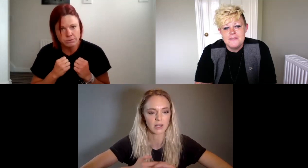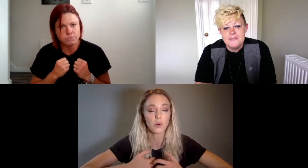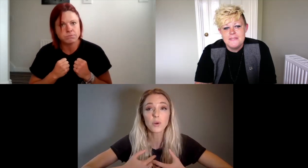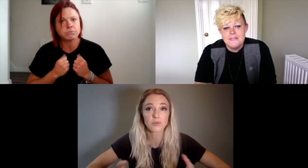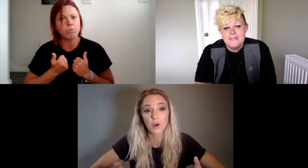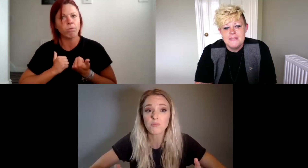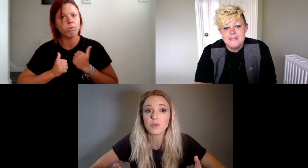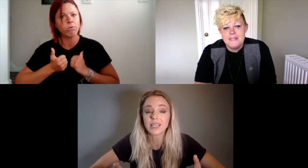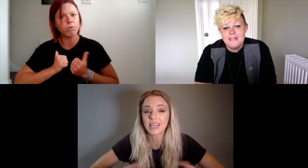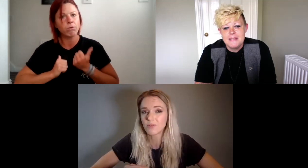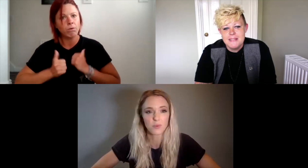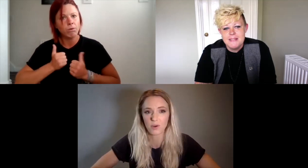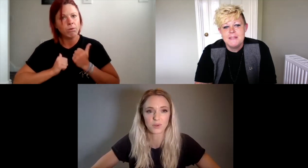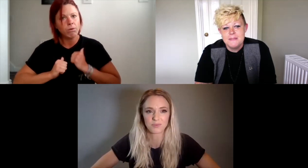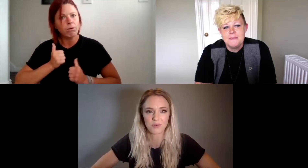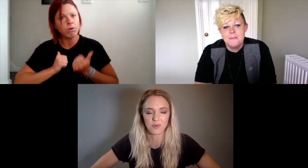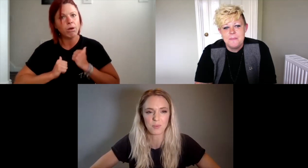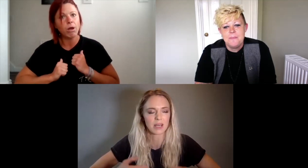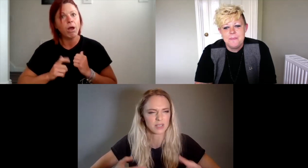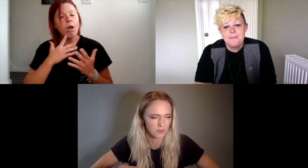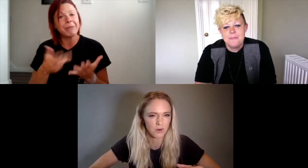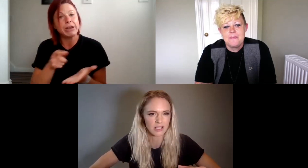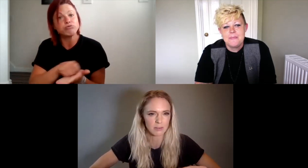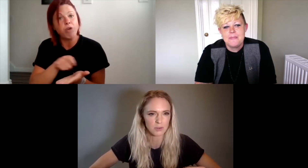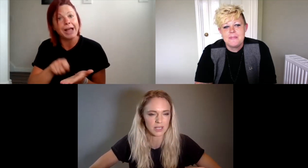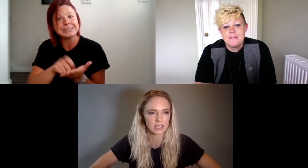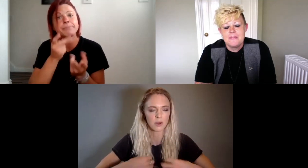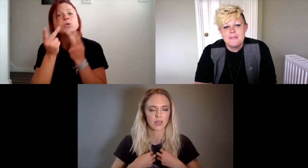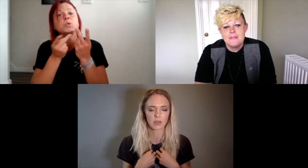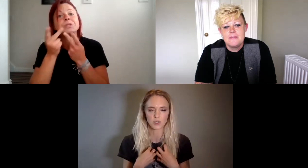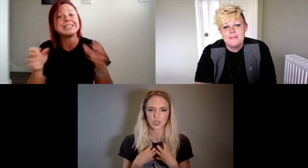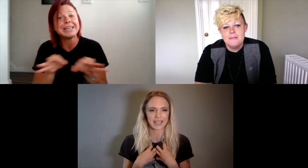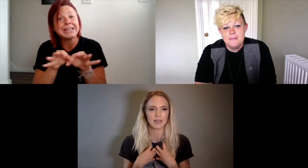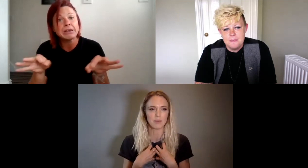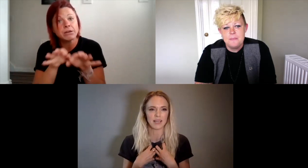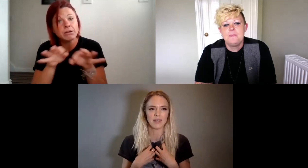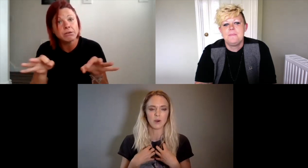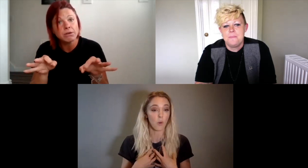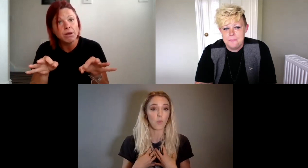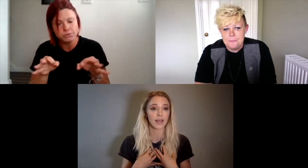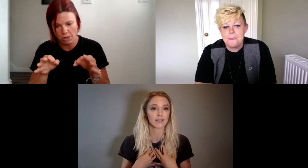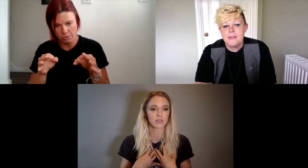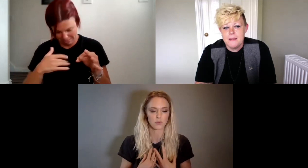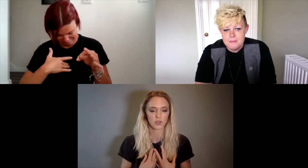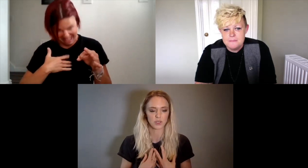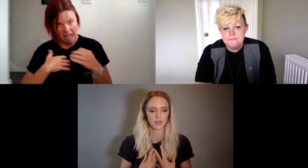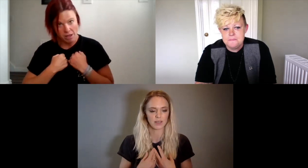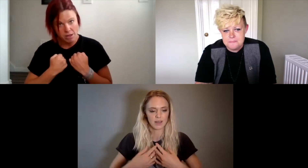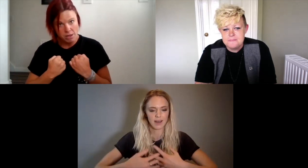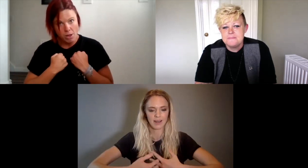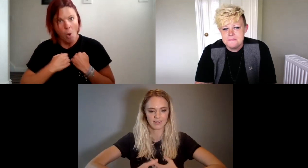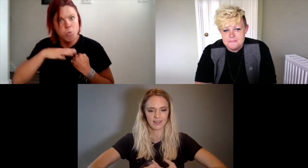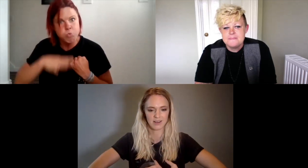and I always wrote music. Even when I wasn't performing, I was still writing music, so I think it was just in me always to want to do